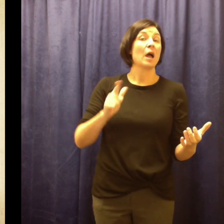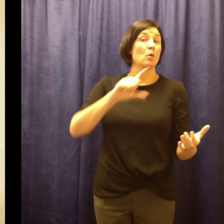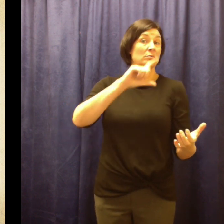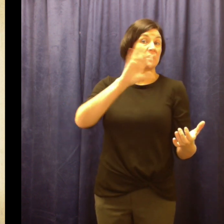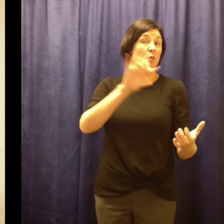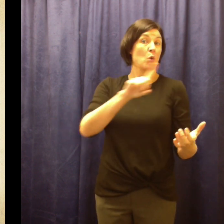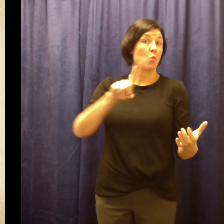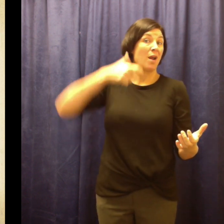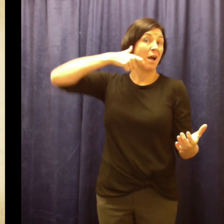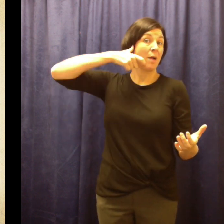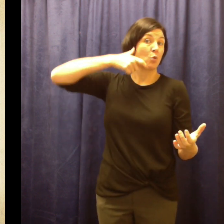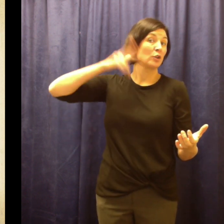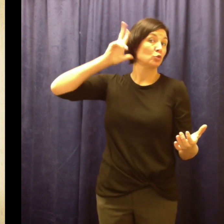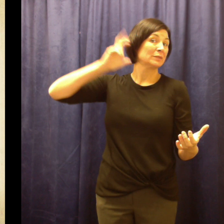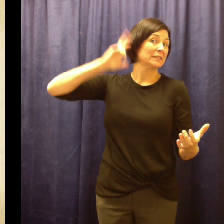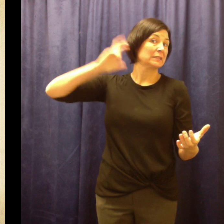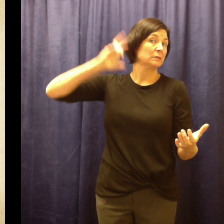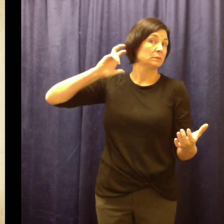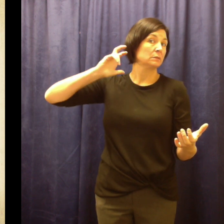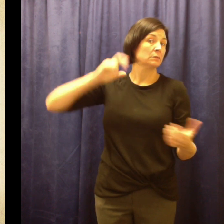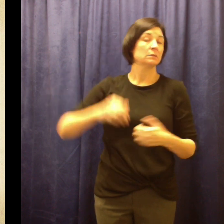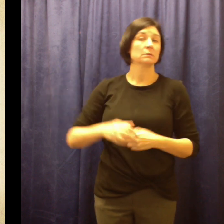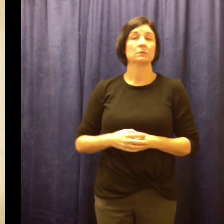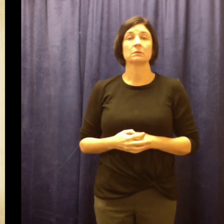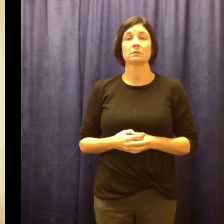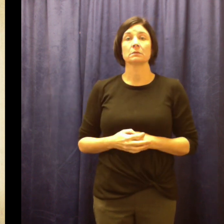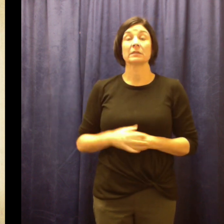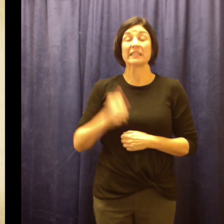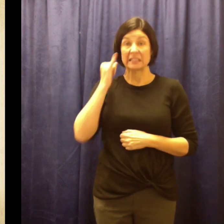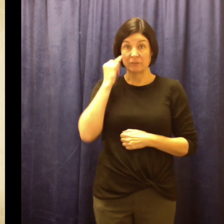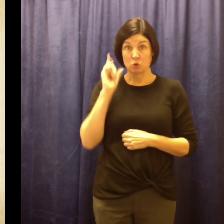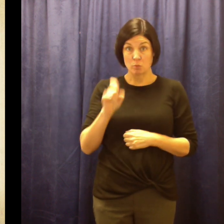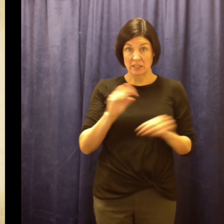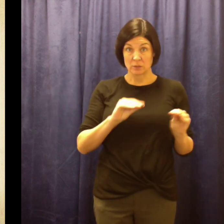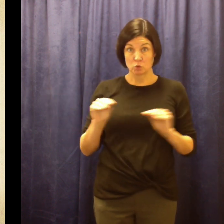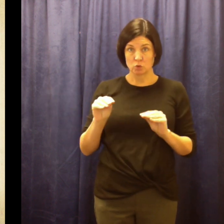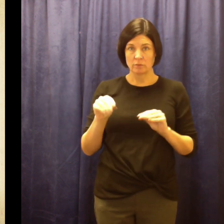If you must move, move slow.